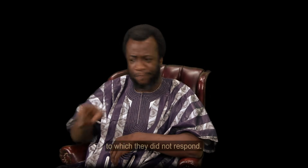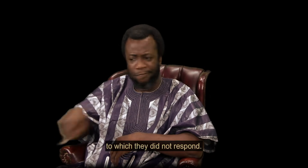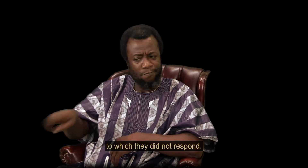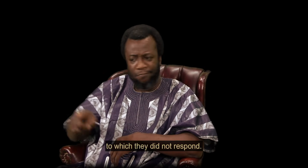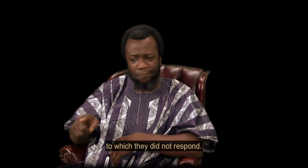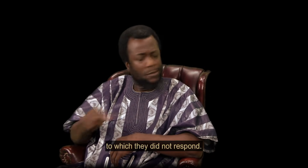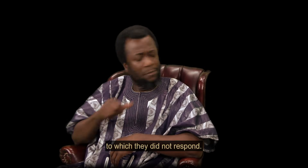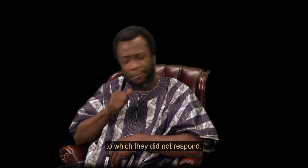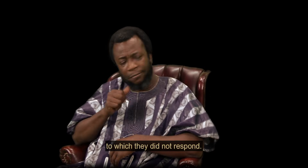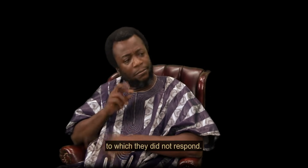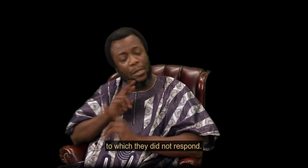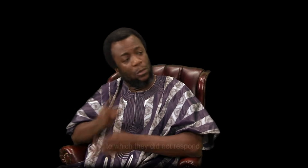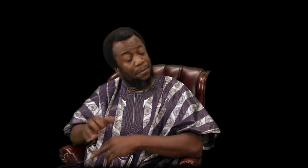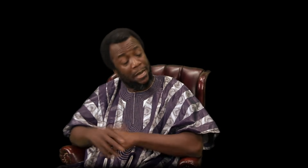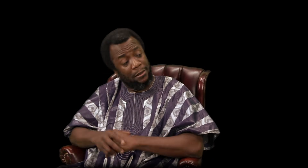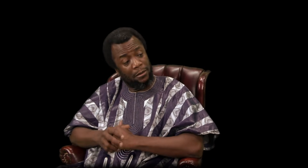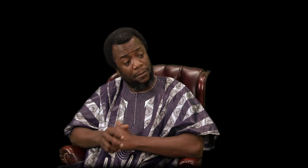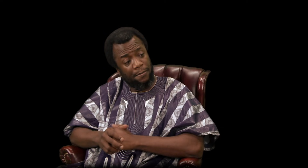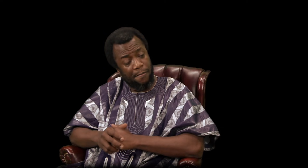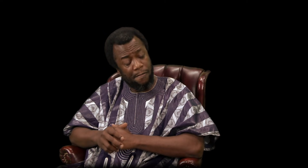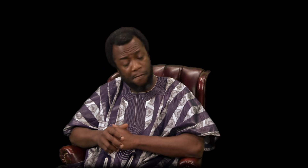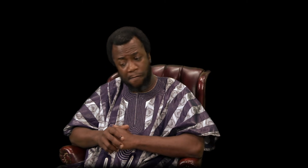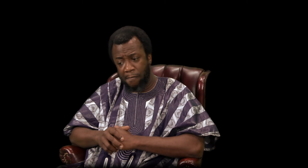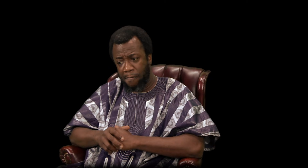to which they did not respond.